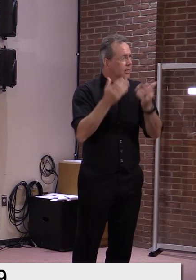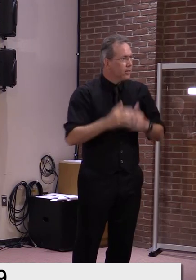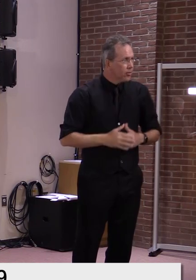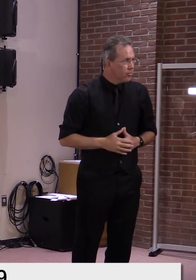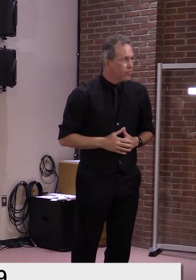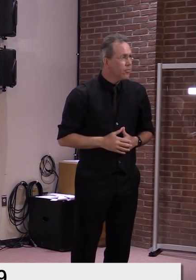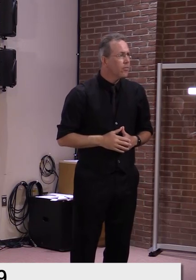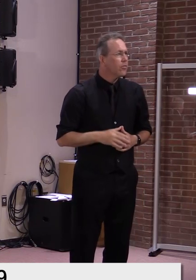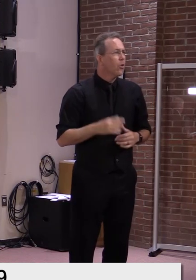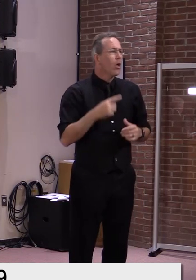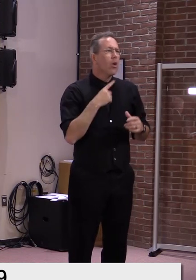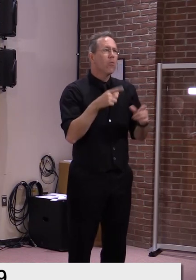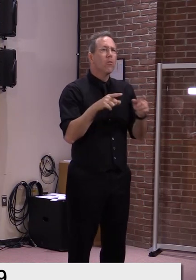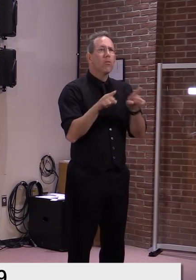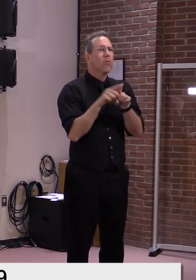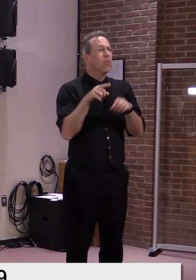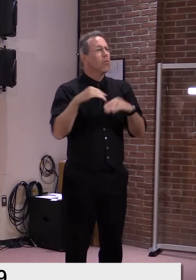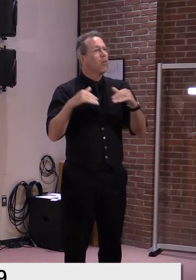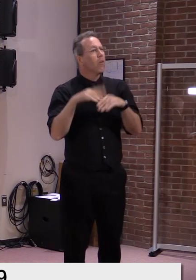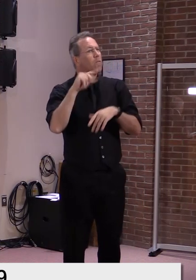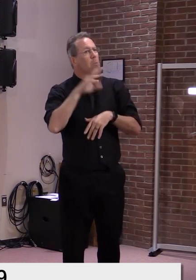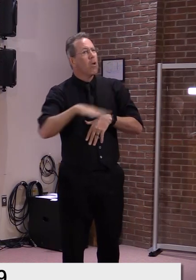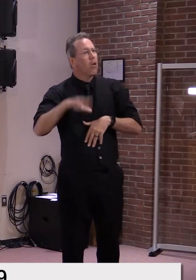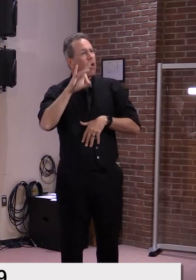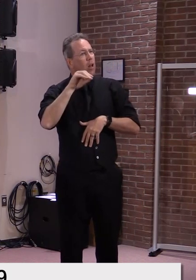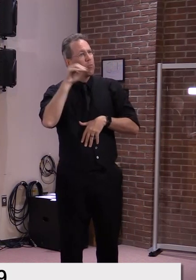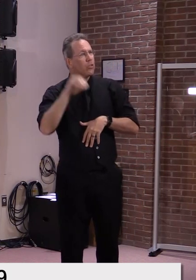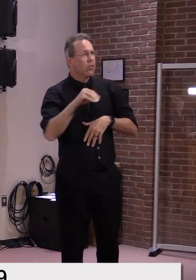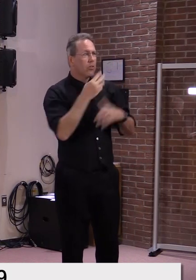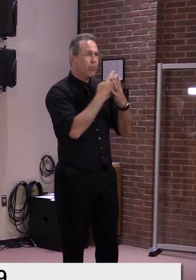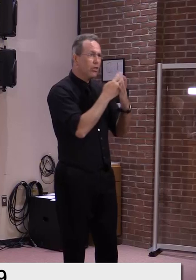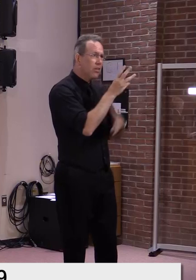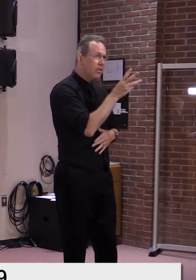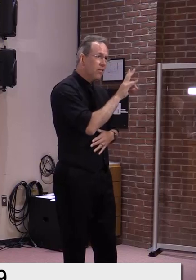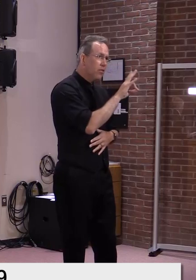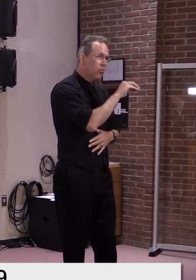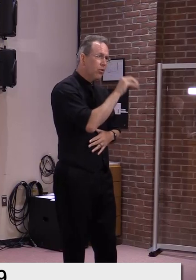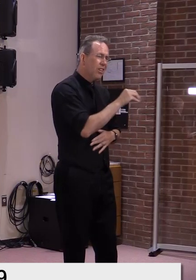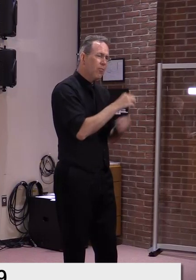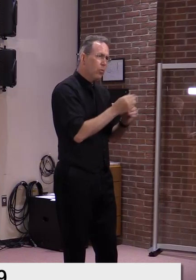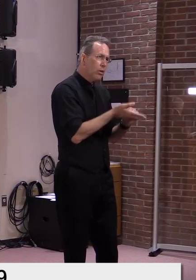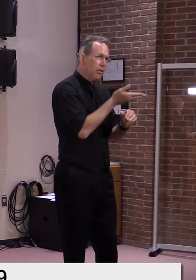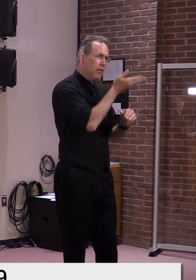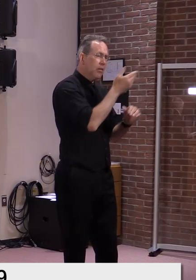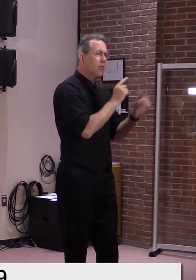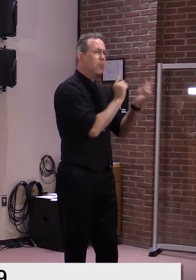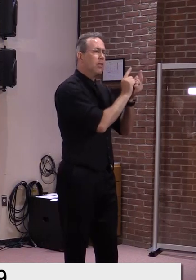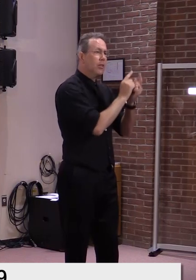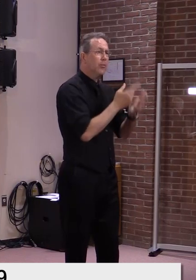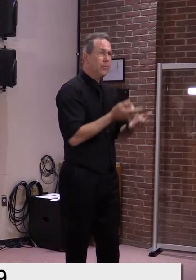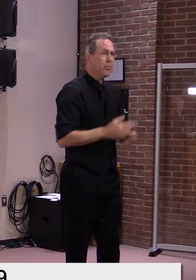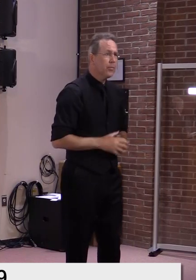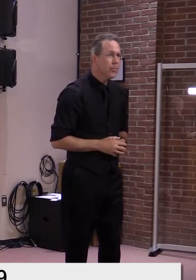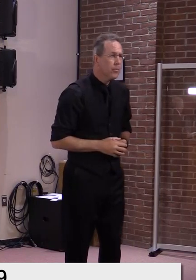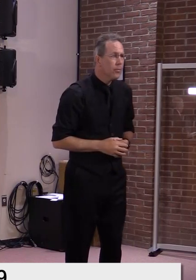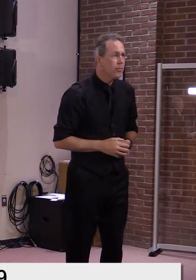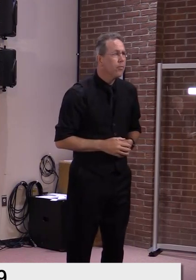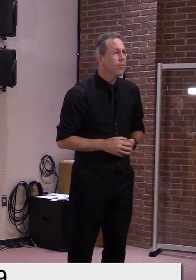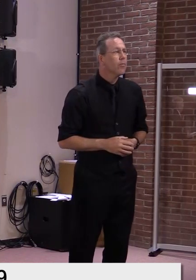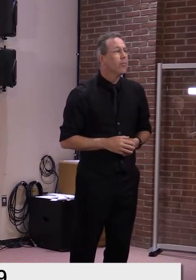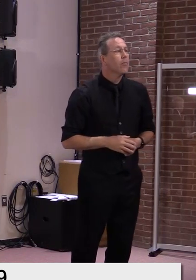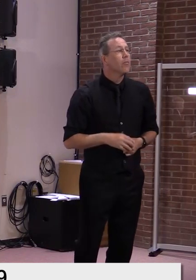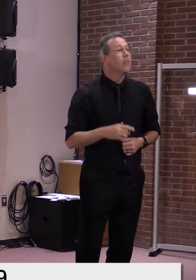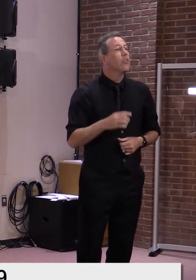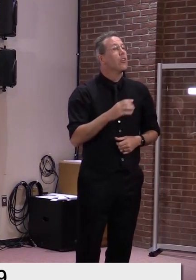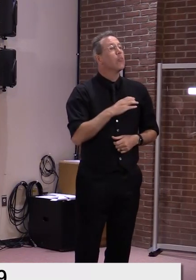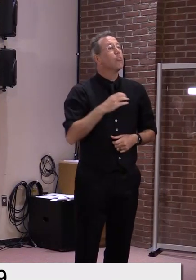is. And as I mentioned in my remarks, I think Commissioner Baker will team up with Commissioner Levine to